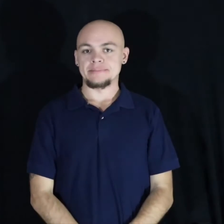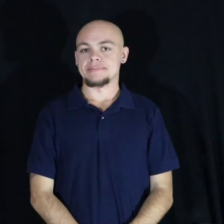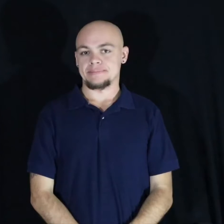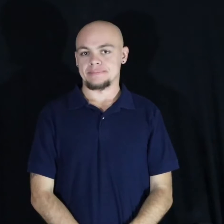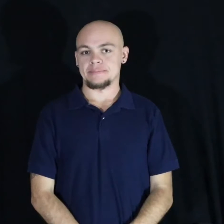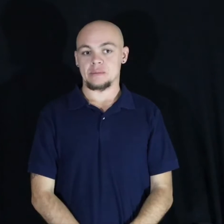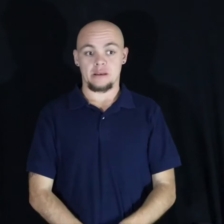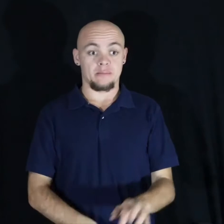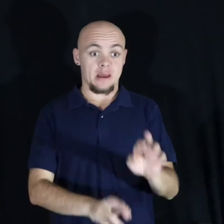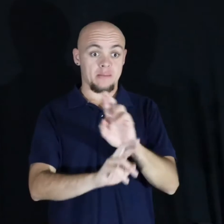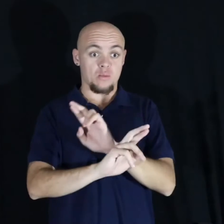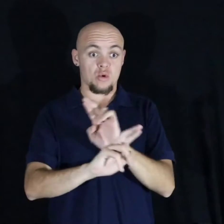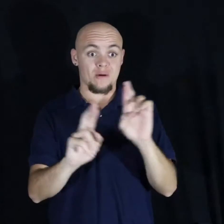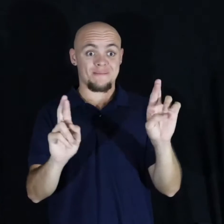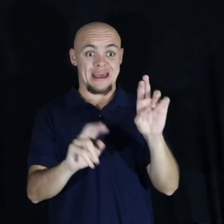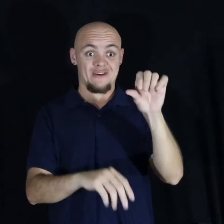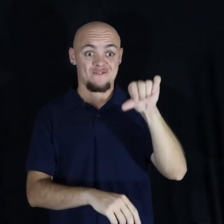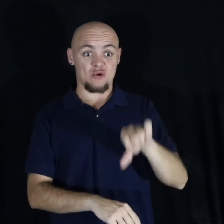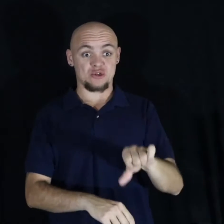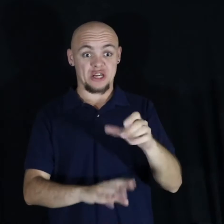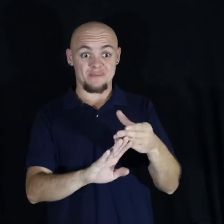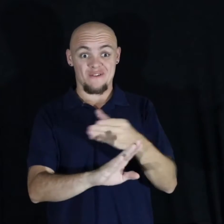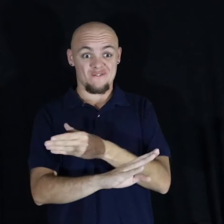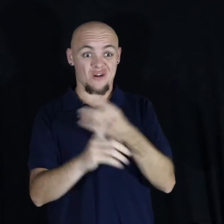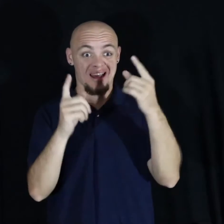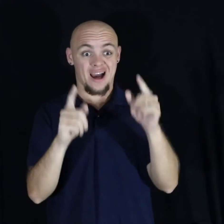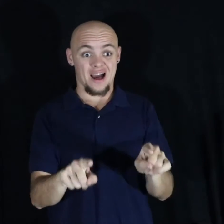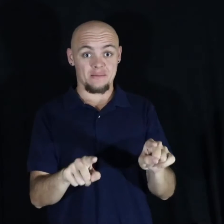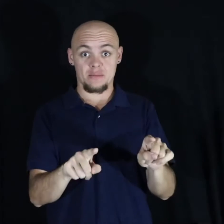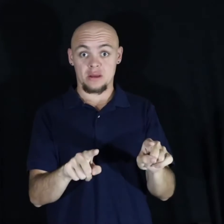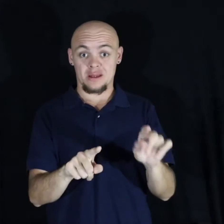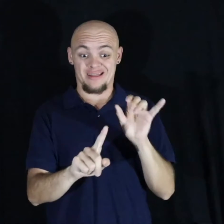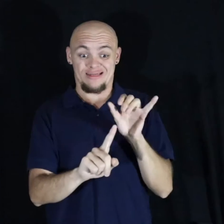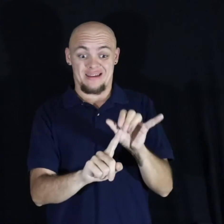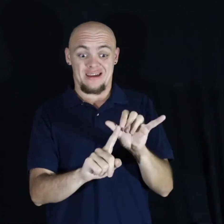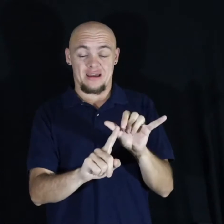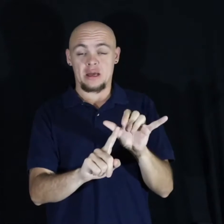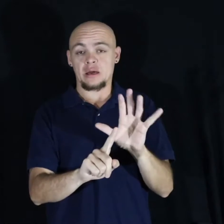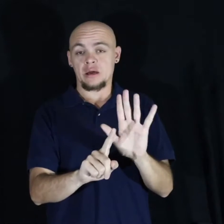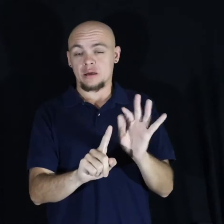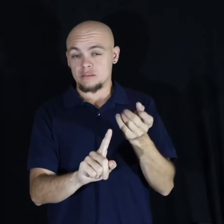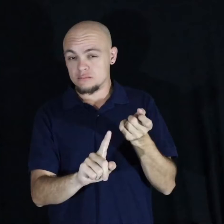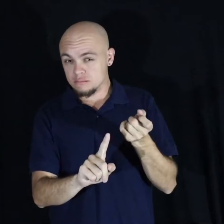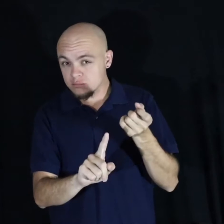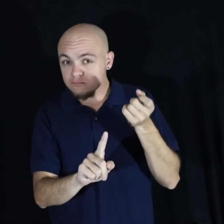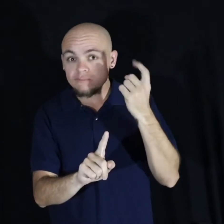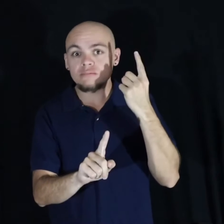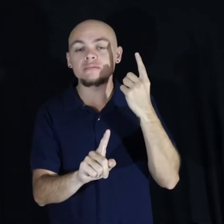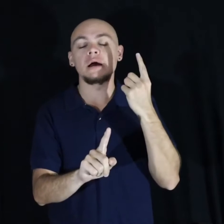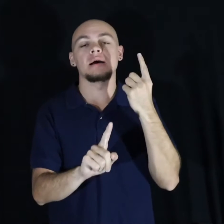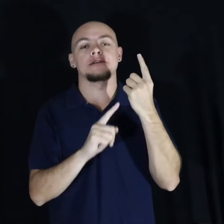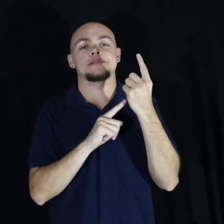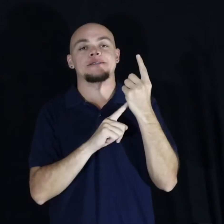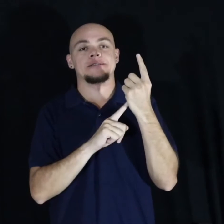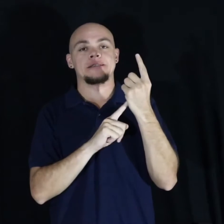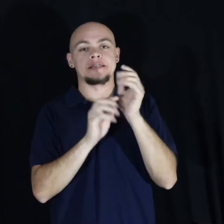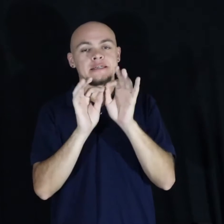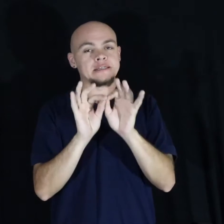for rejection before it's even happened to fully sink in, it is important to note that it's this